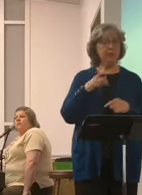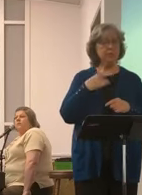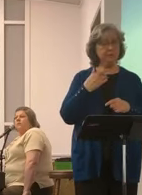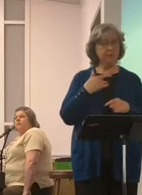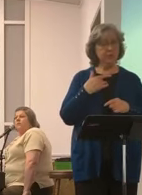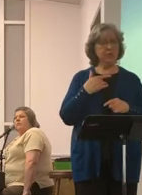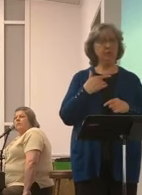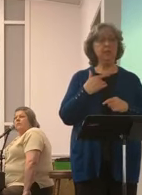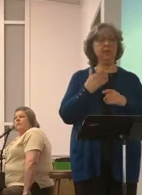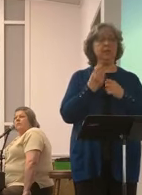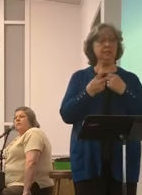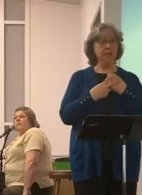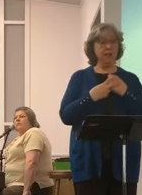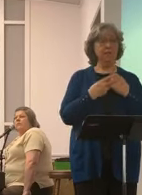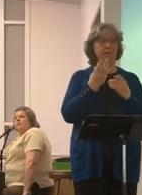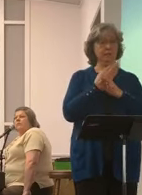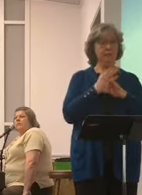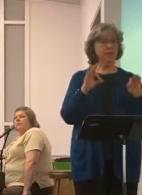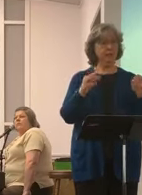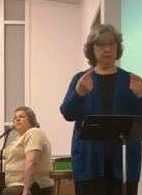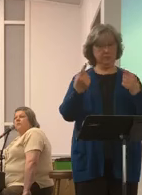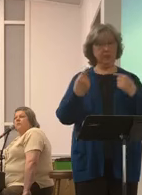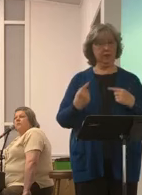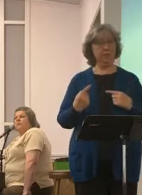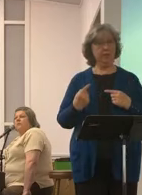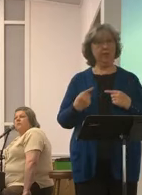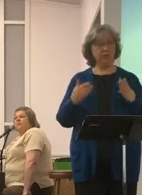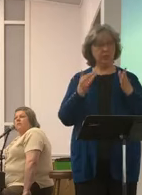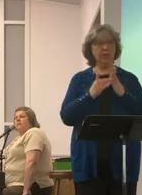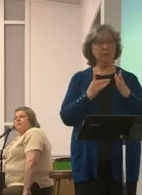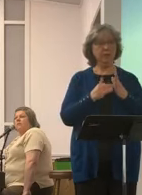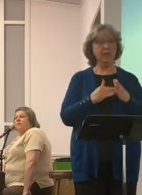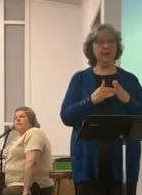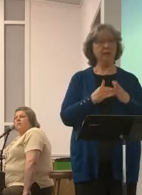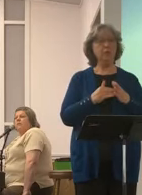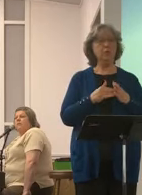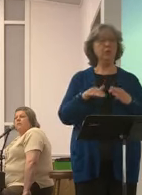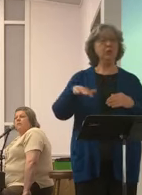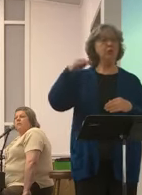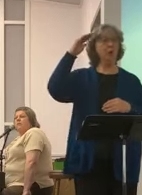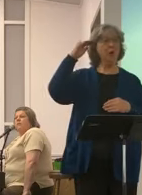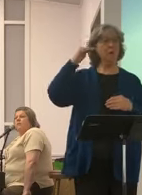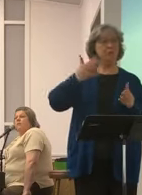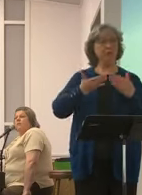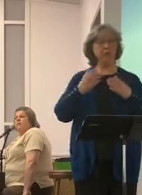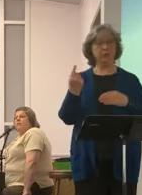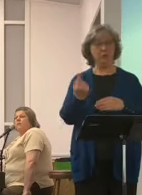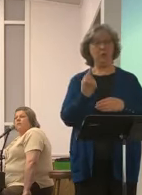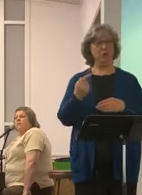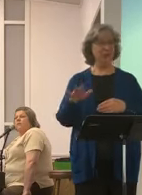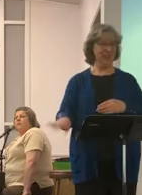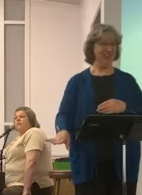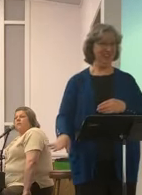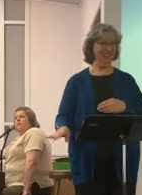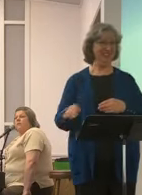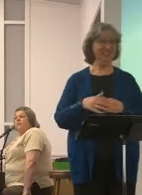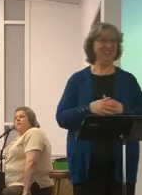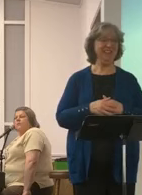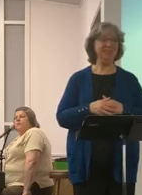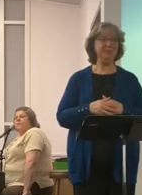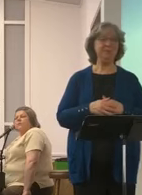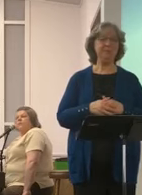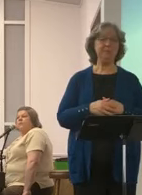want the kids to feel free and free enough that she came again when she was grown up and brought her child. So we just want to pray we'll be those people that when we get